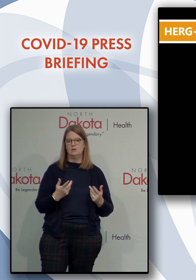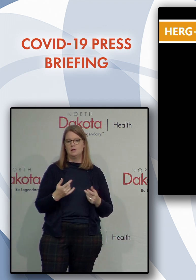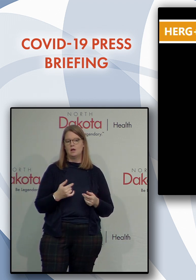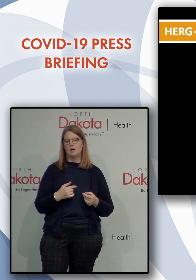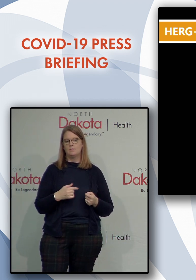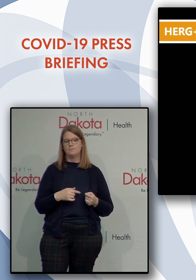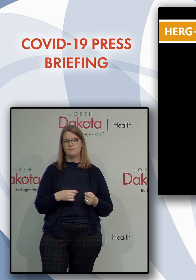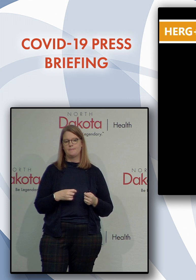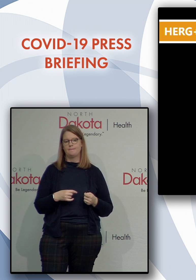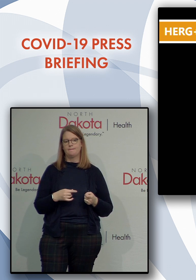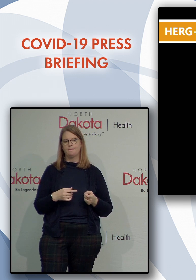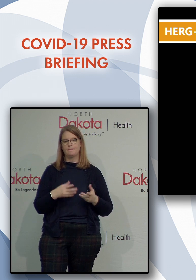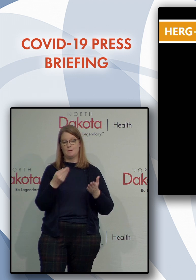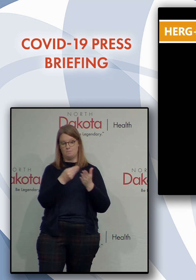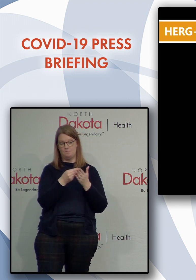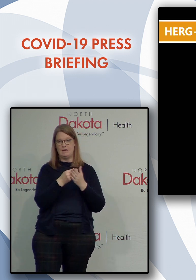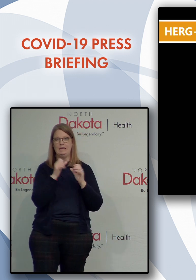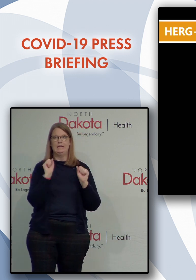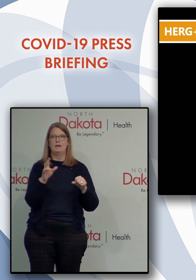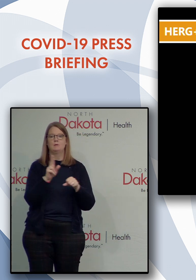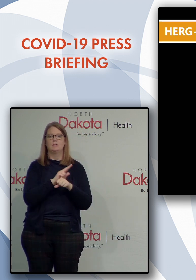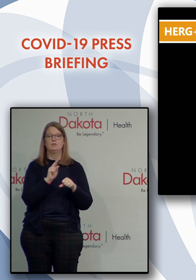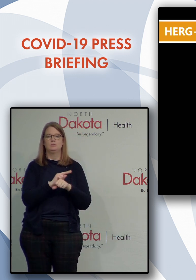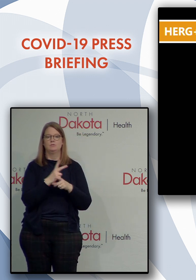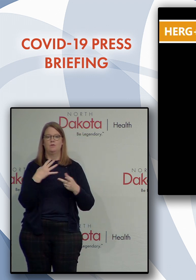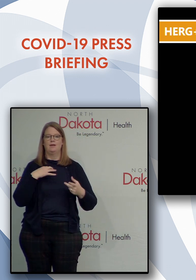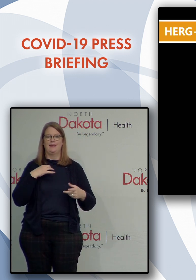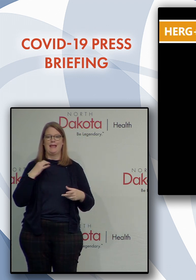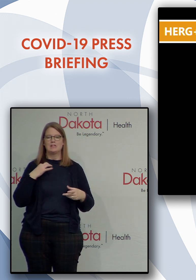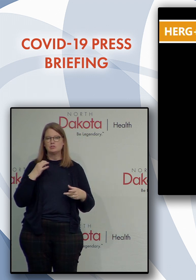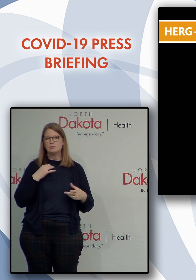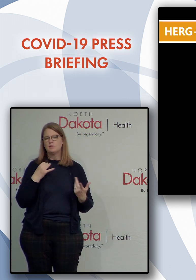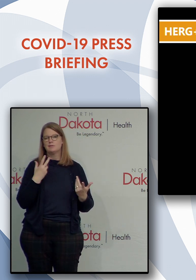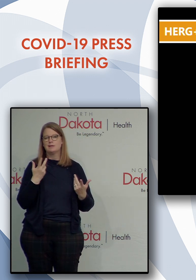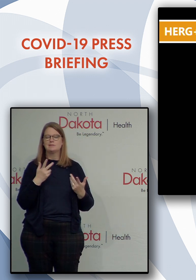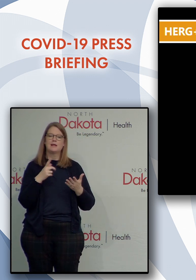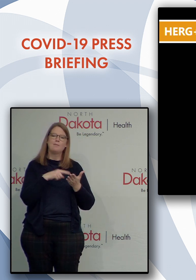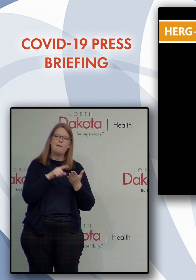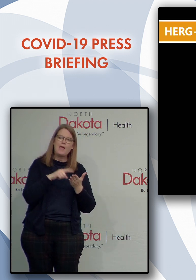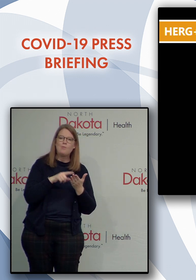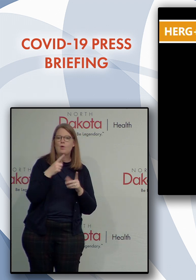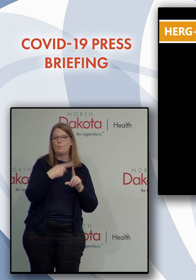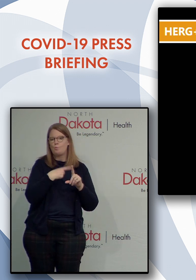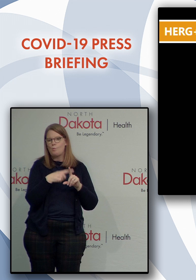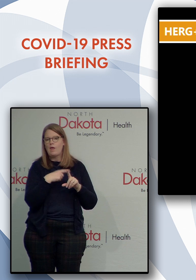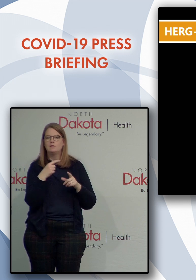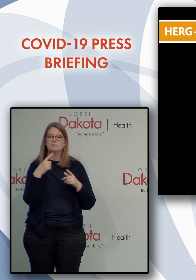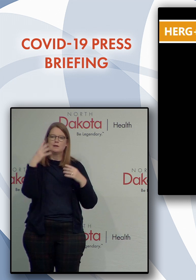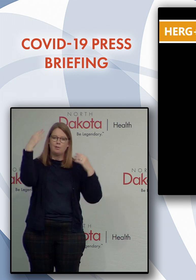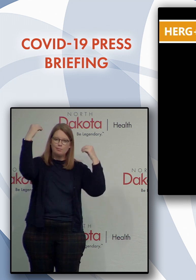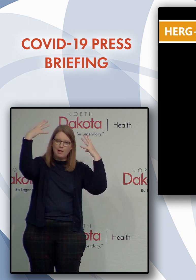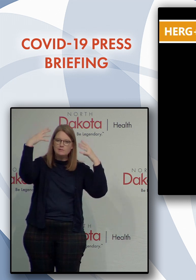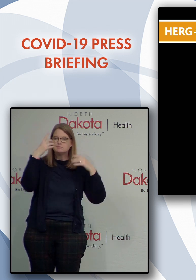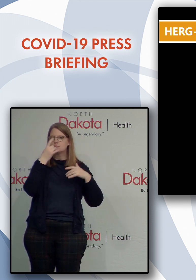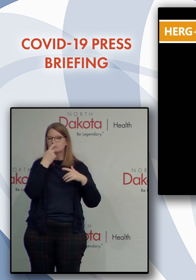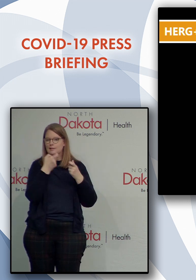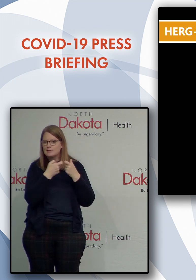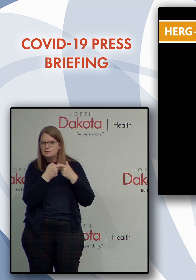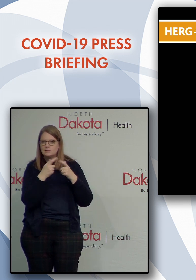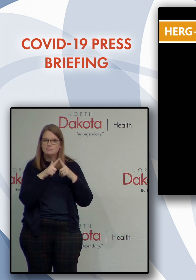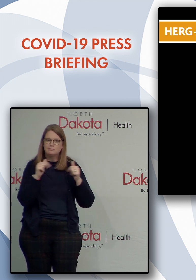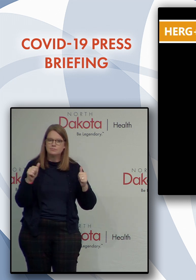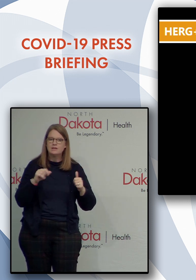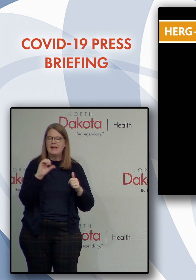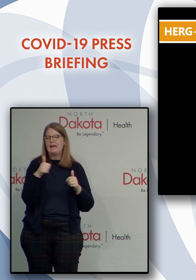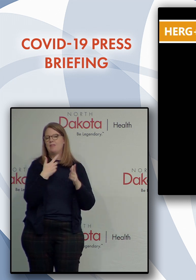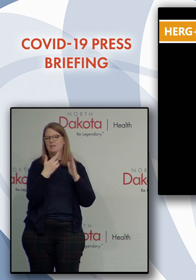used for eligible entities for costs like operations, payroll, rent, utilities, and other expenses that comply with the